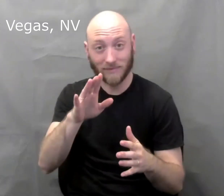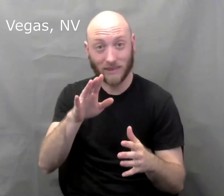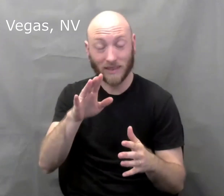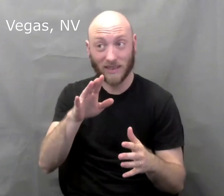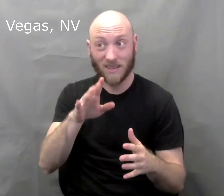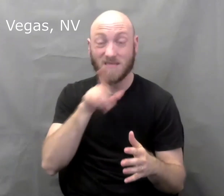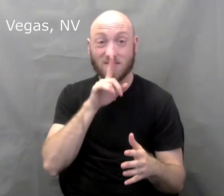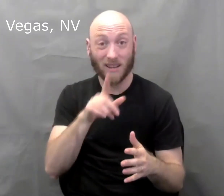difference.